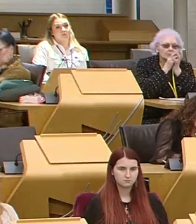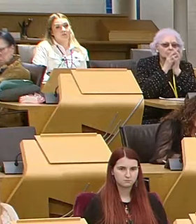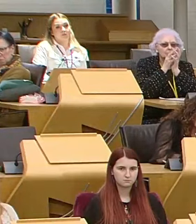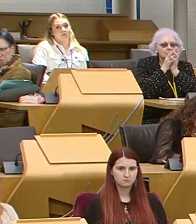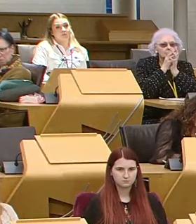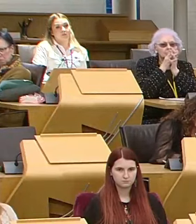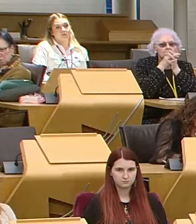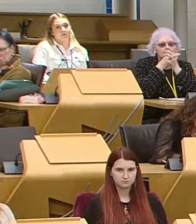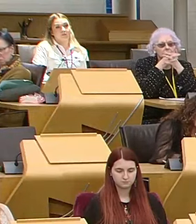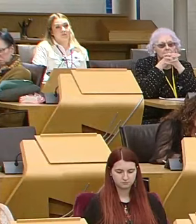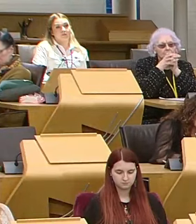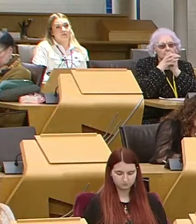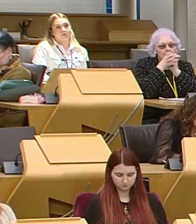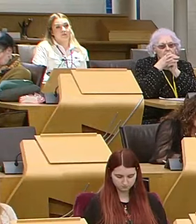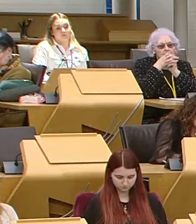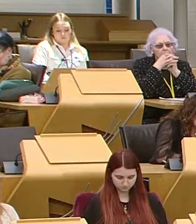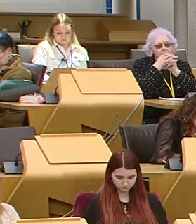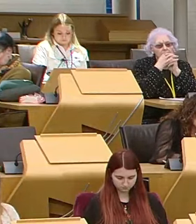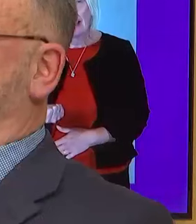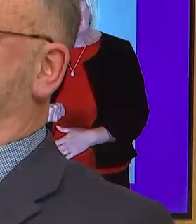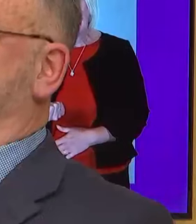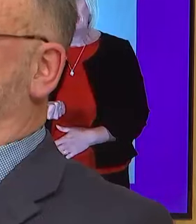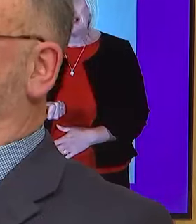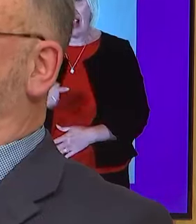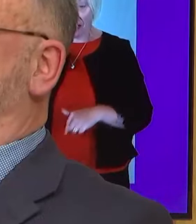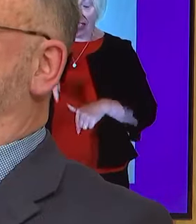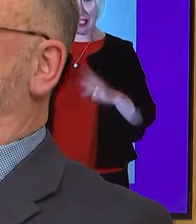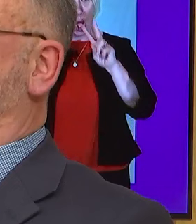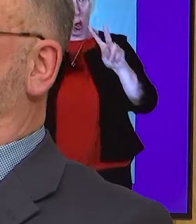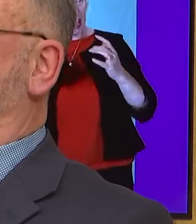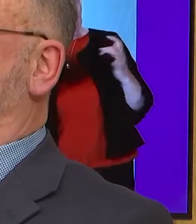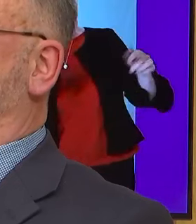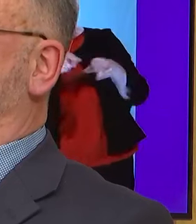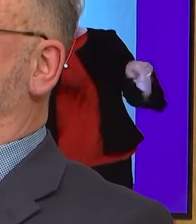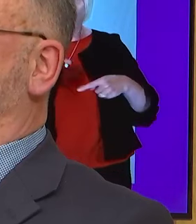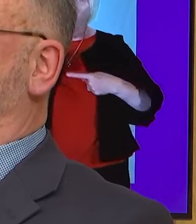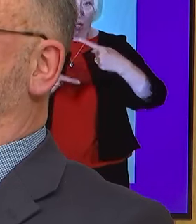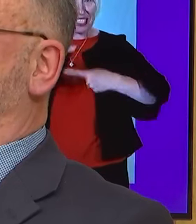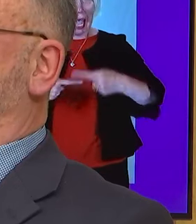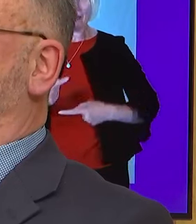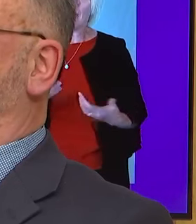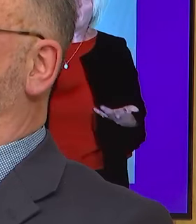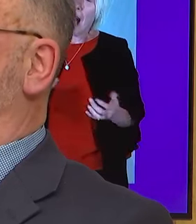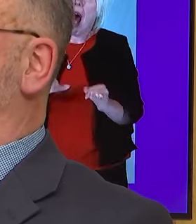It really would be lovely if this is what it looked like all the time. But until then,